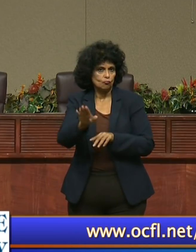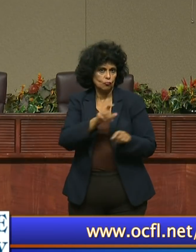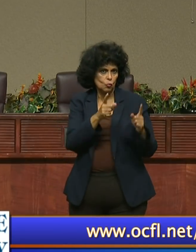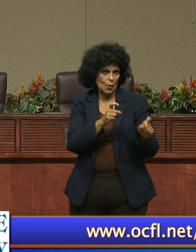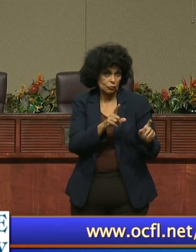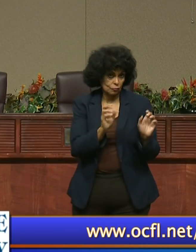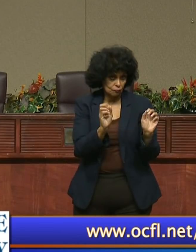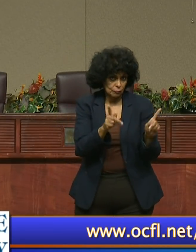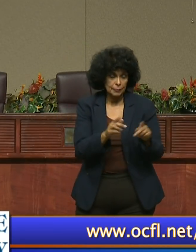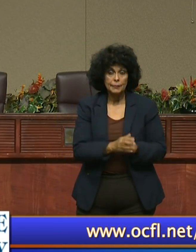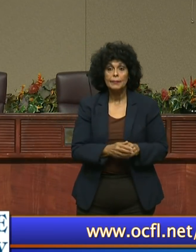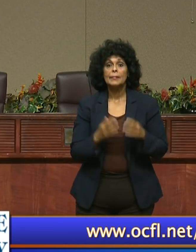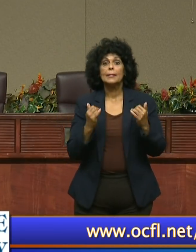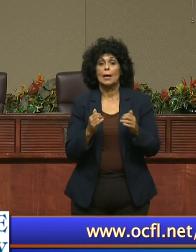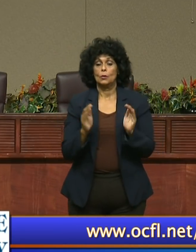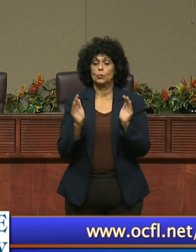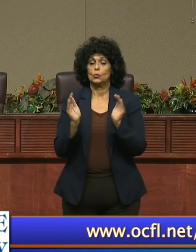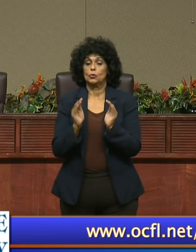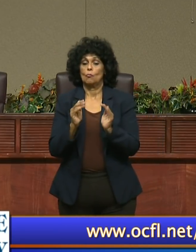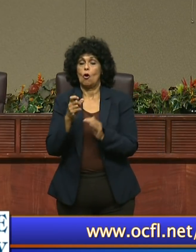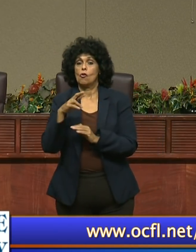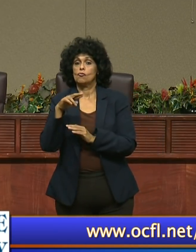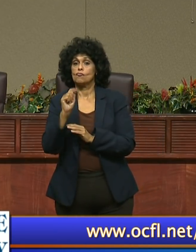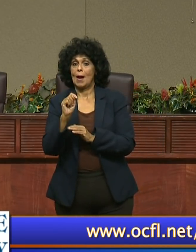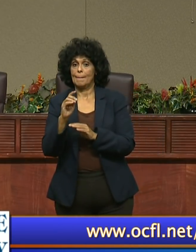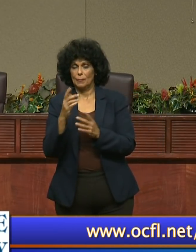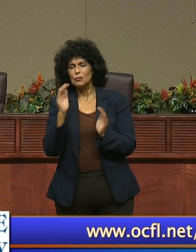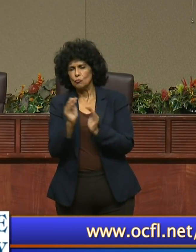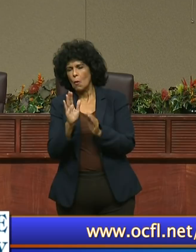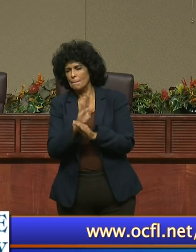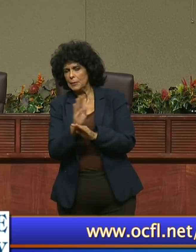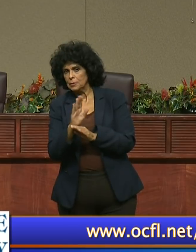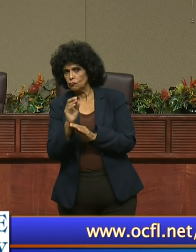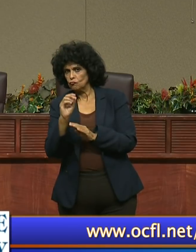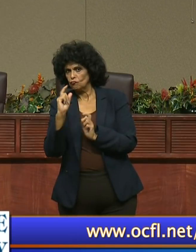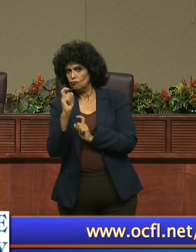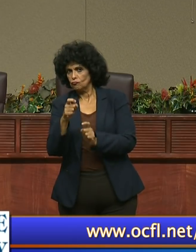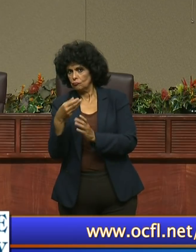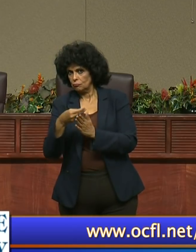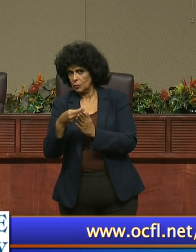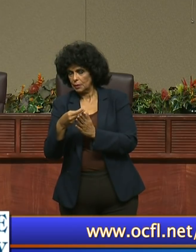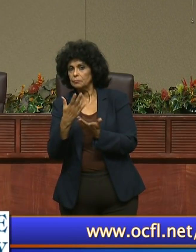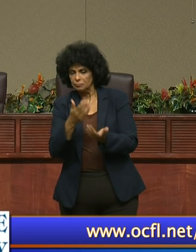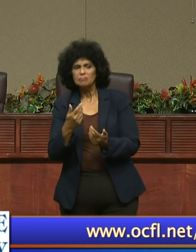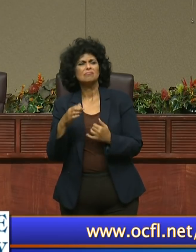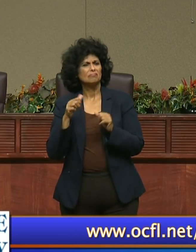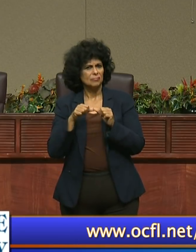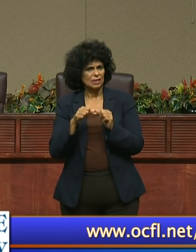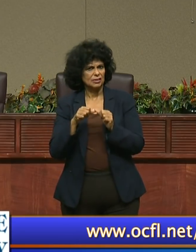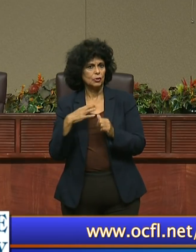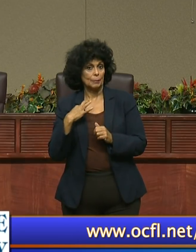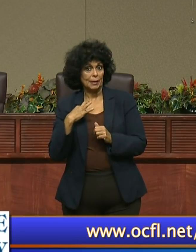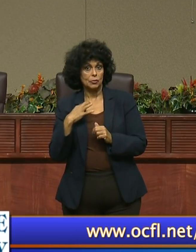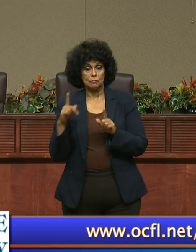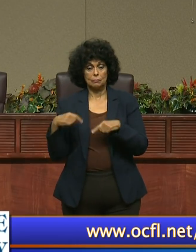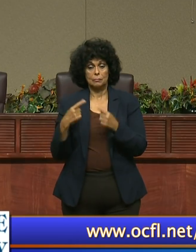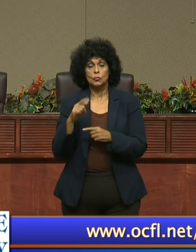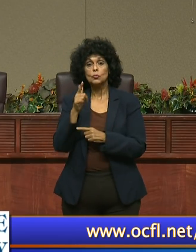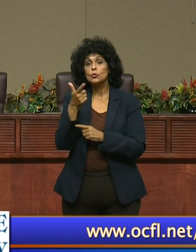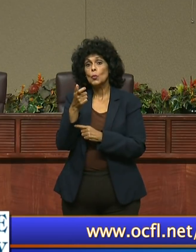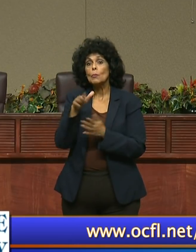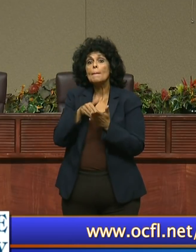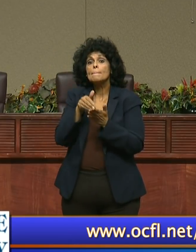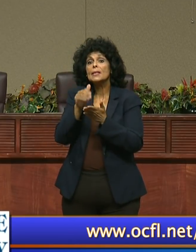we continue to accept applications daily for that program. A little more than $21 million has been approved